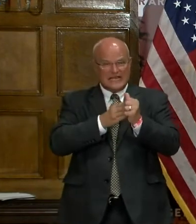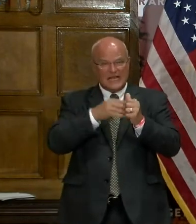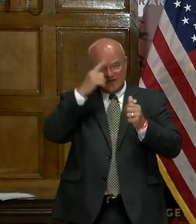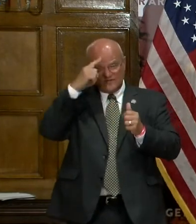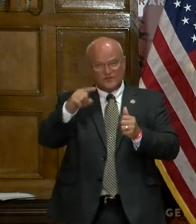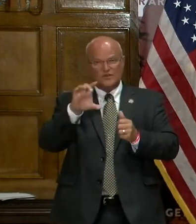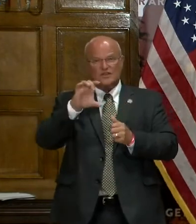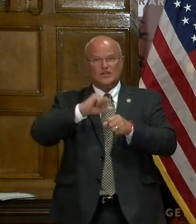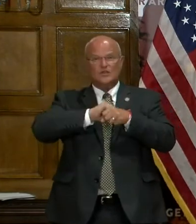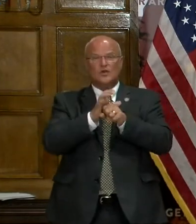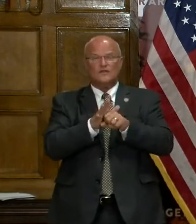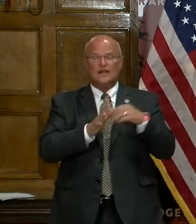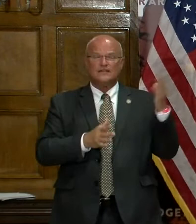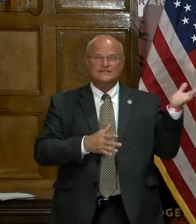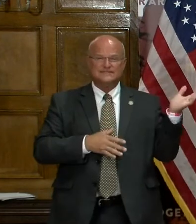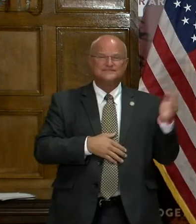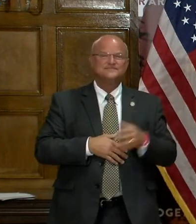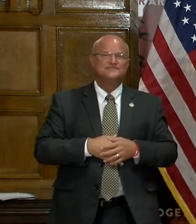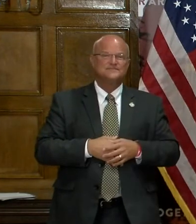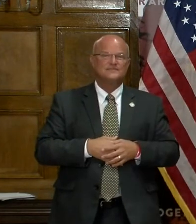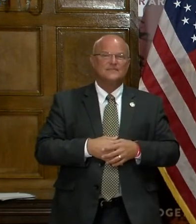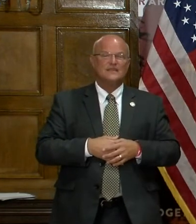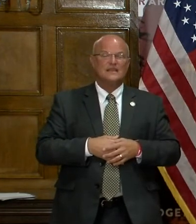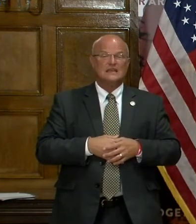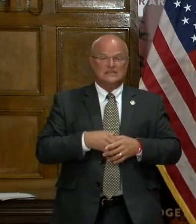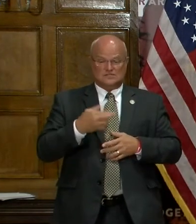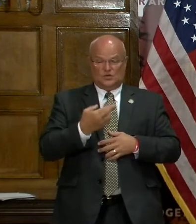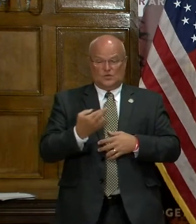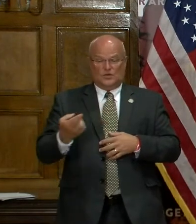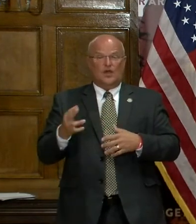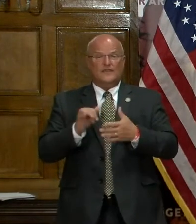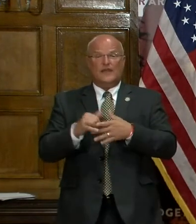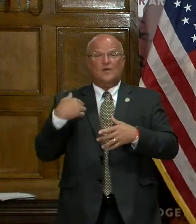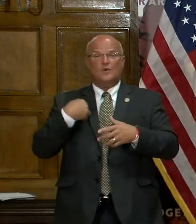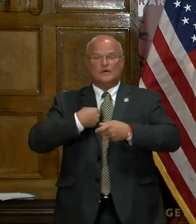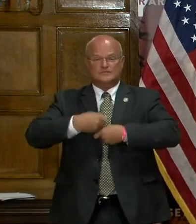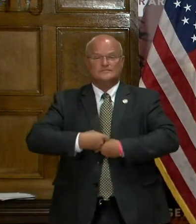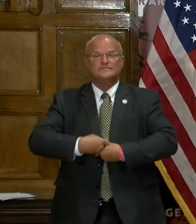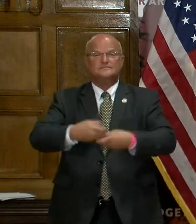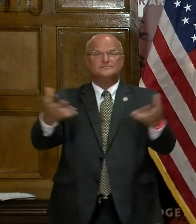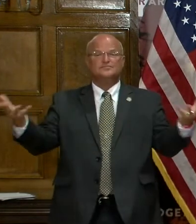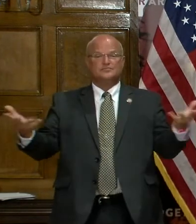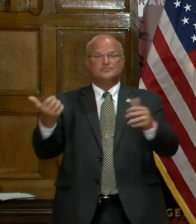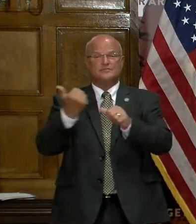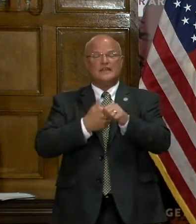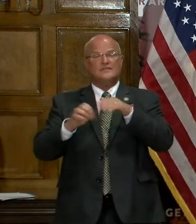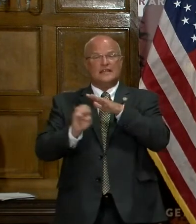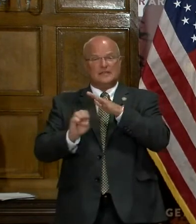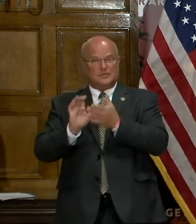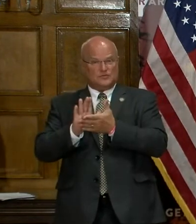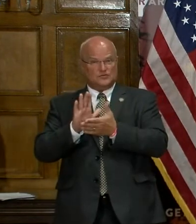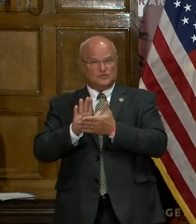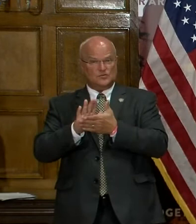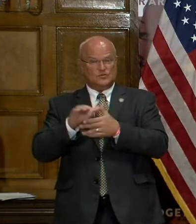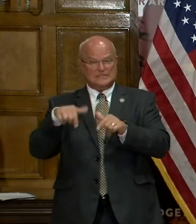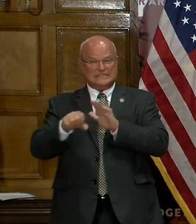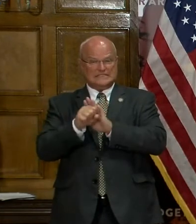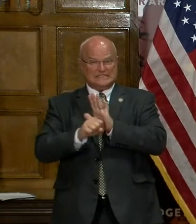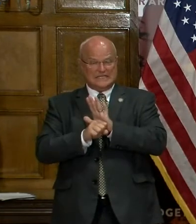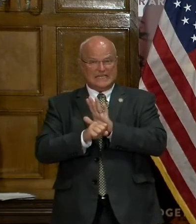to the Coronavirus. This is a resource that we will be distributing to every elementary school in the